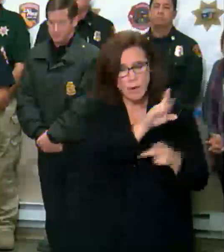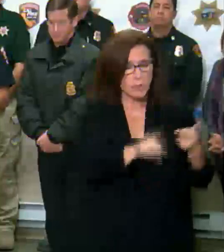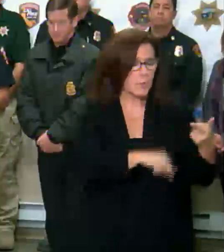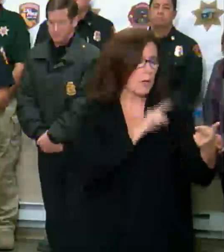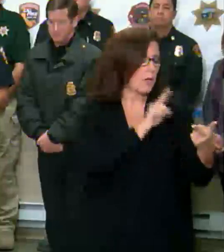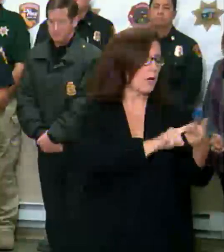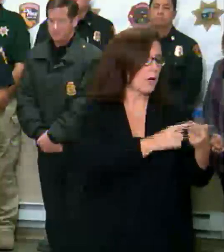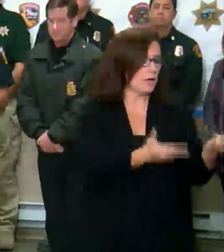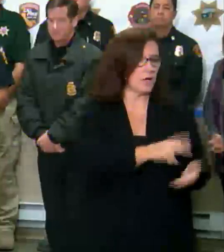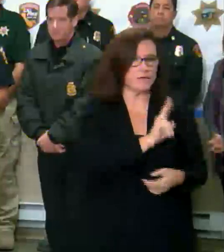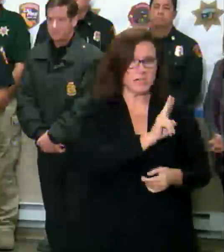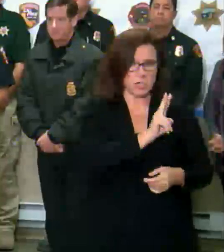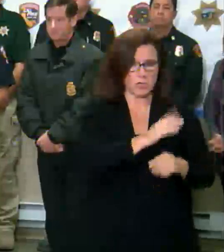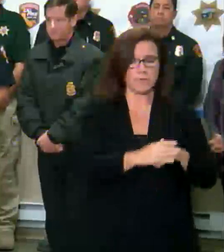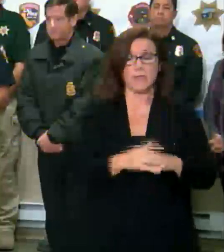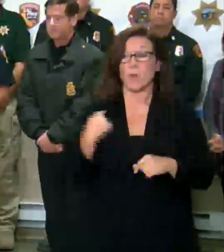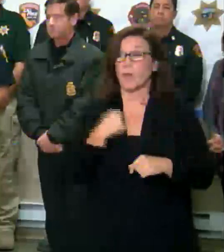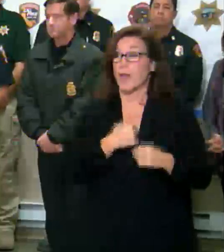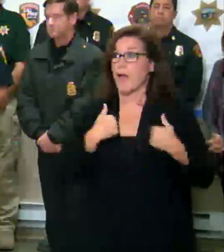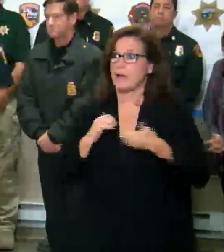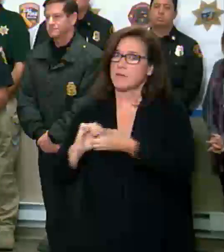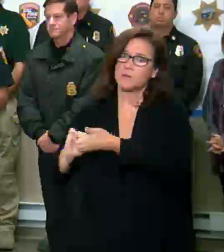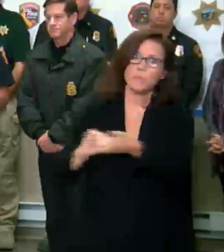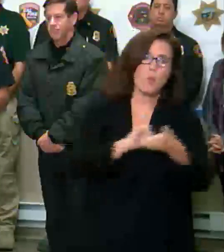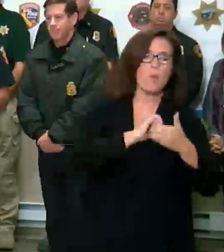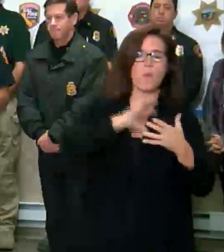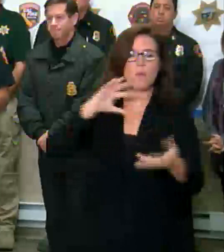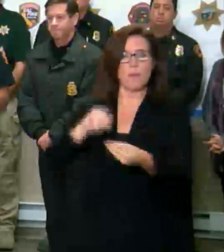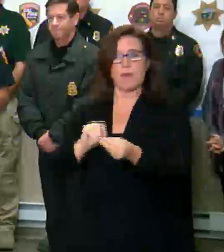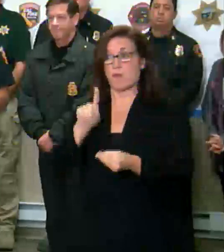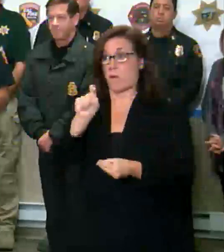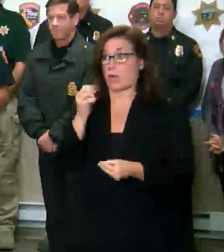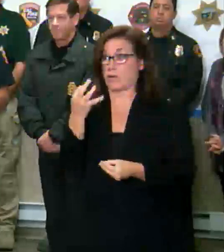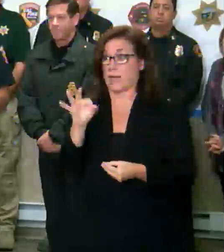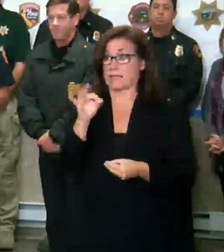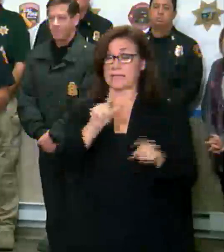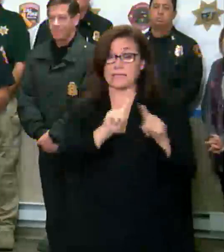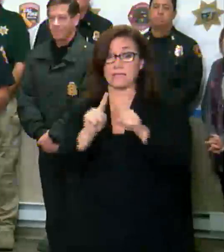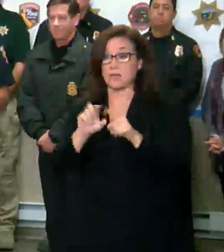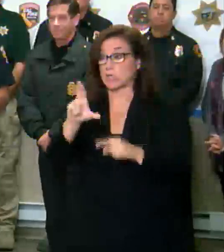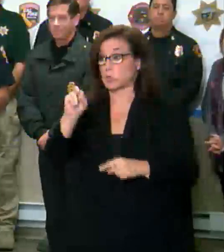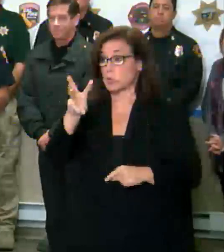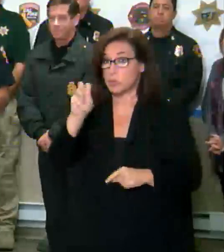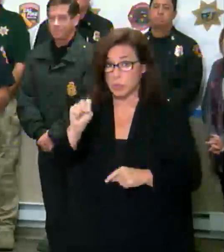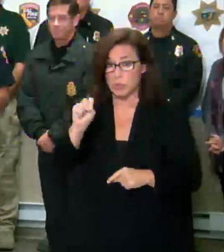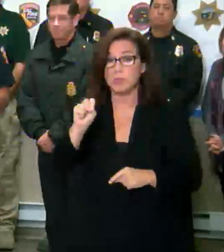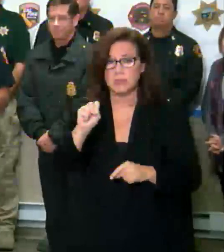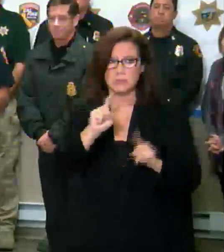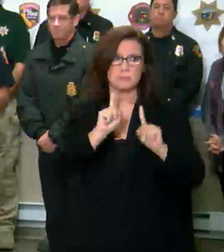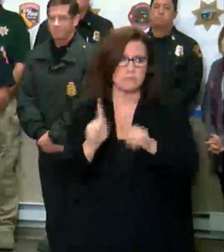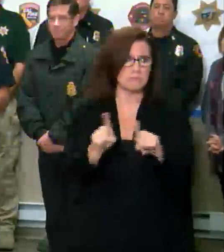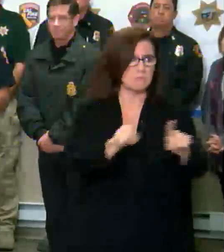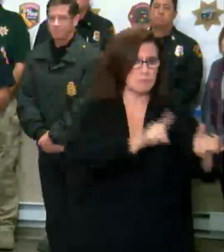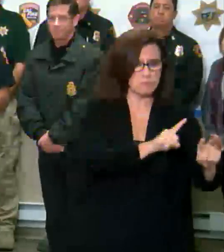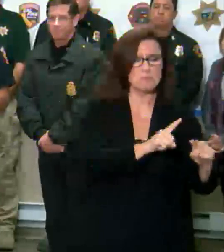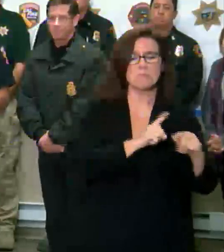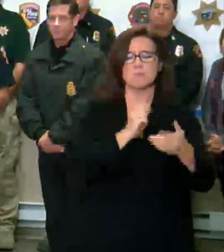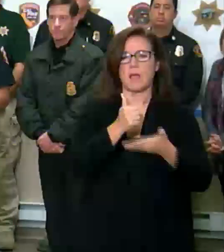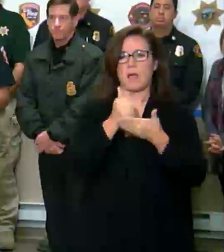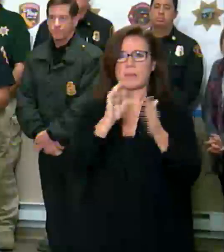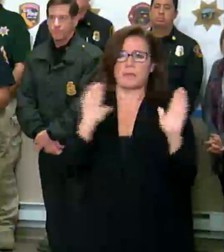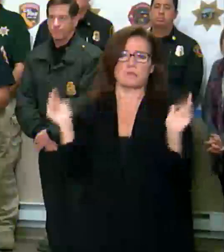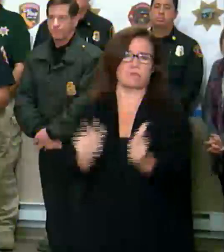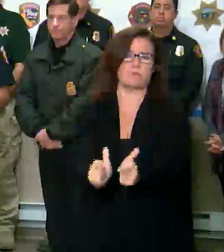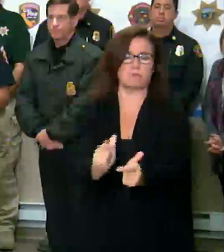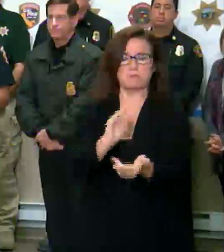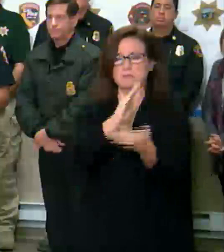presently collectively with all our organizations on this fire, which is a great deal of resources to help get containment around this. And